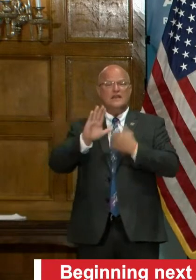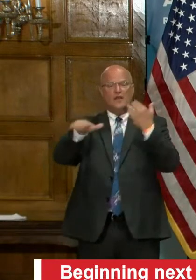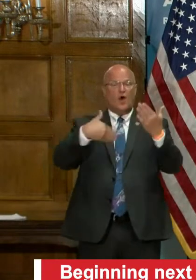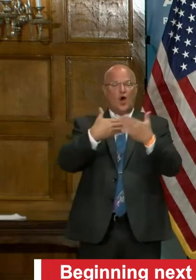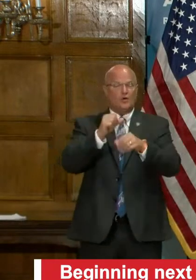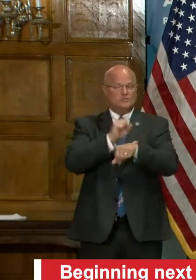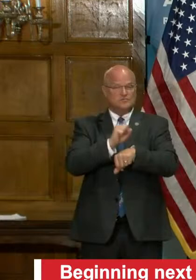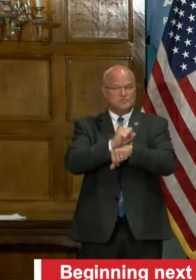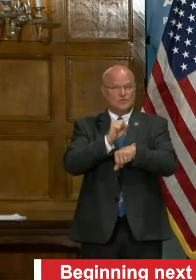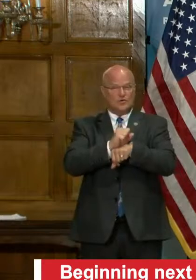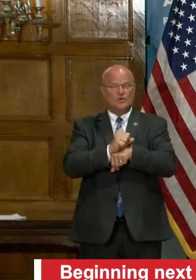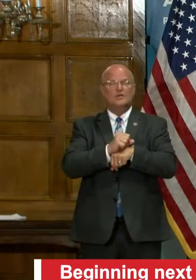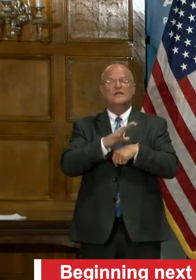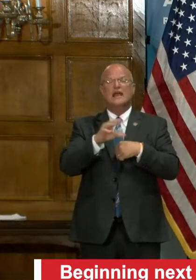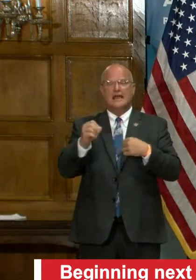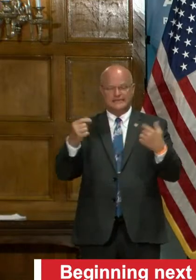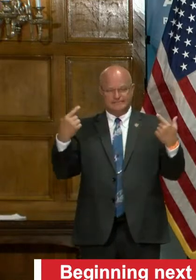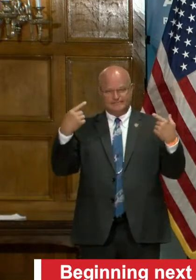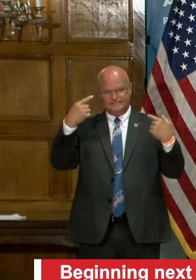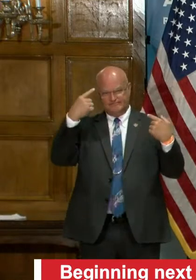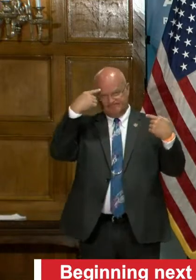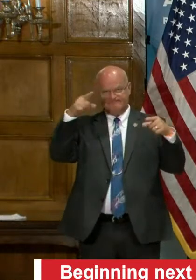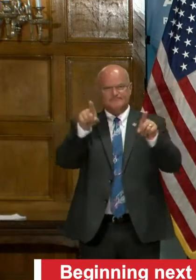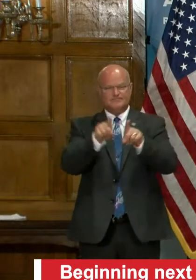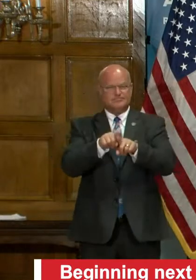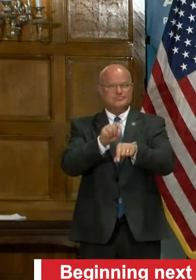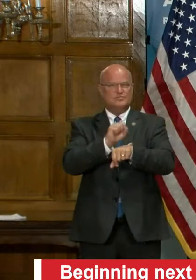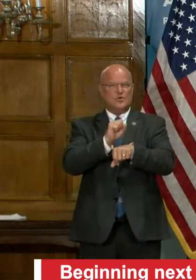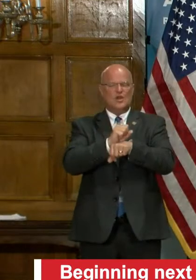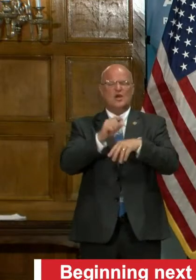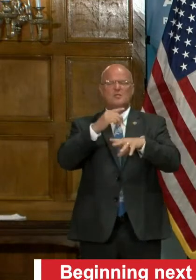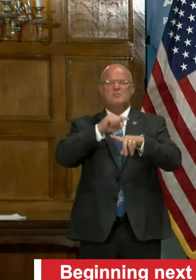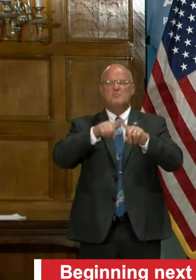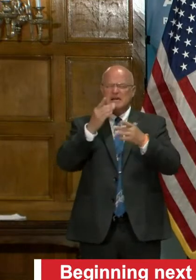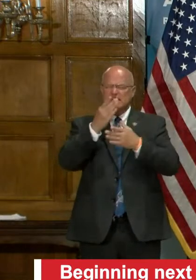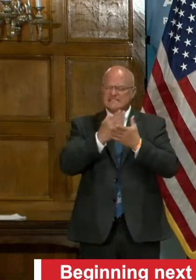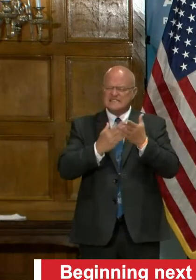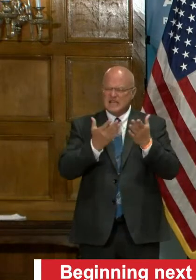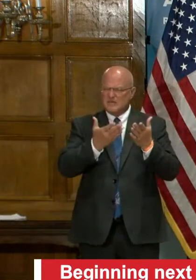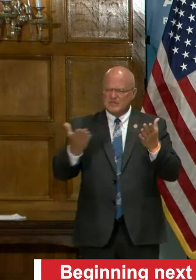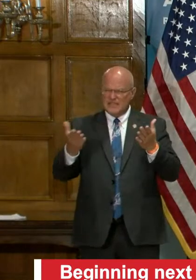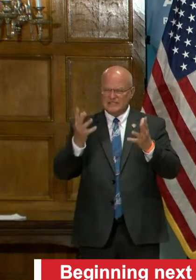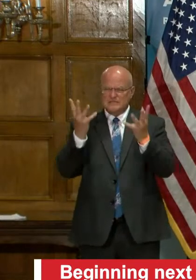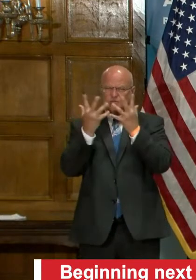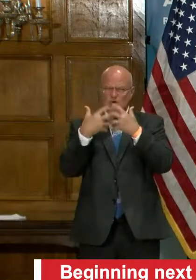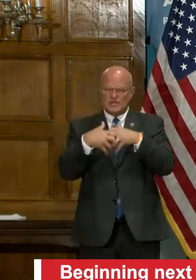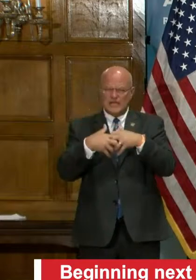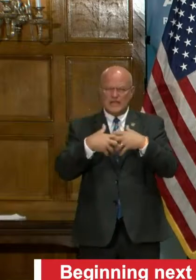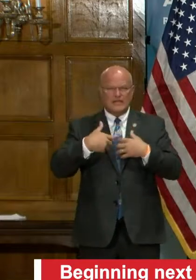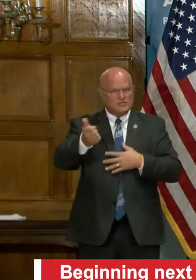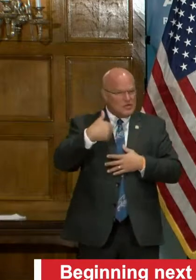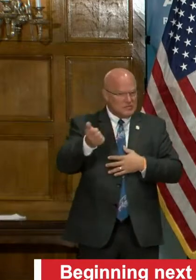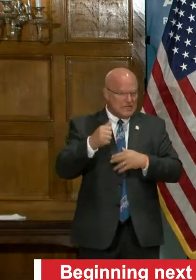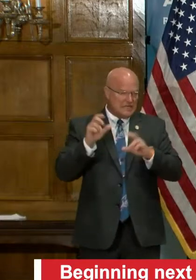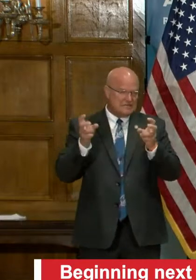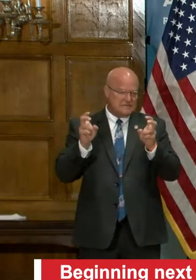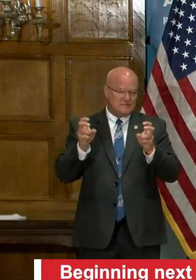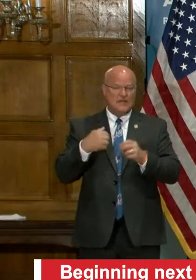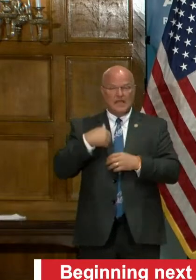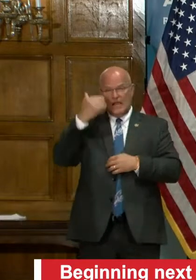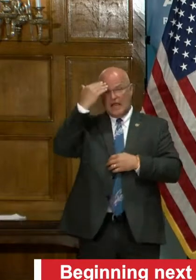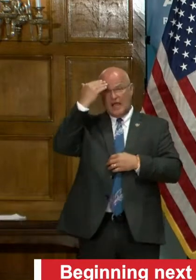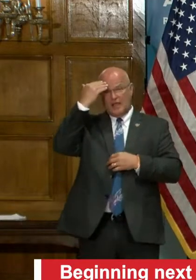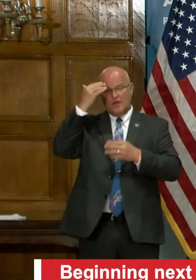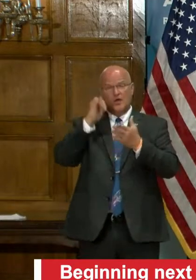that. The working session's going on. There's details that still have to be worked out, such as transportation, and I